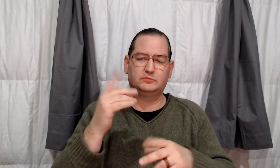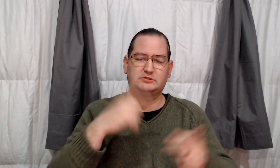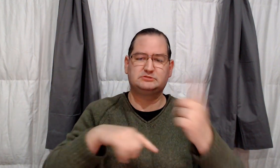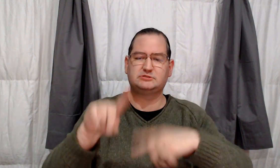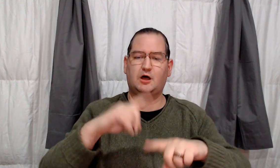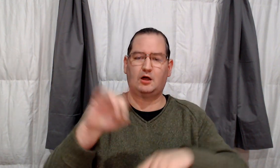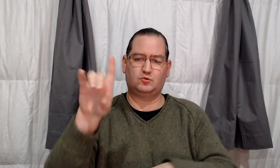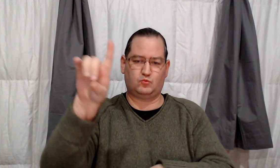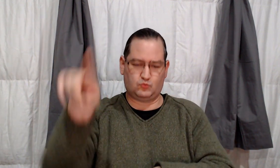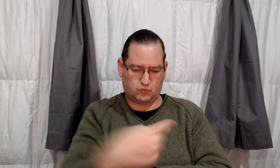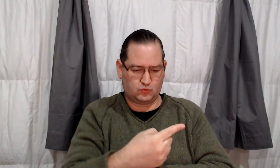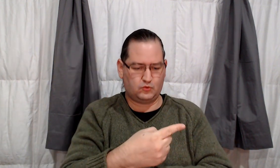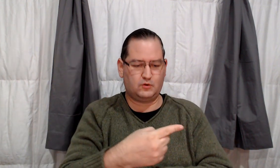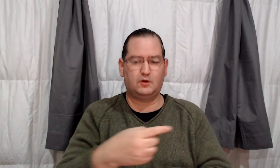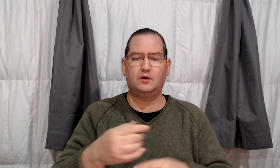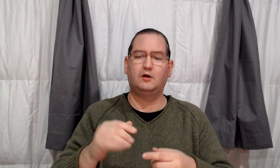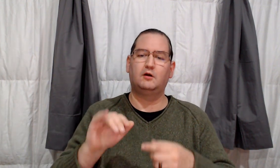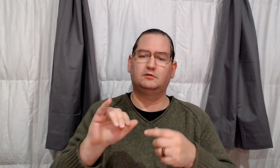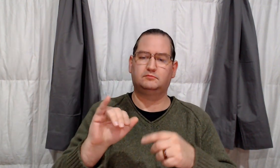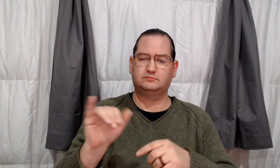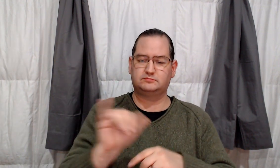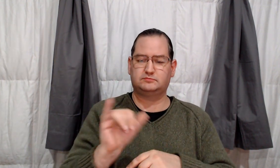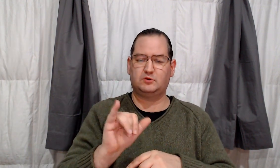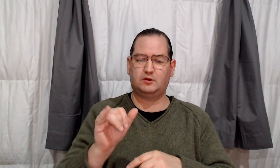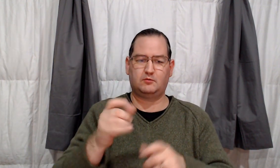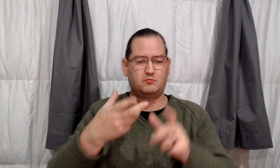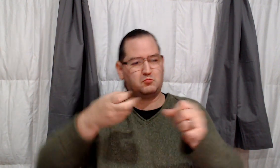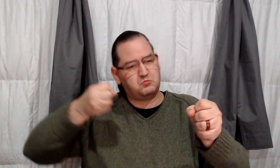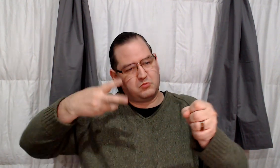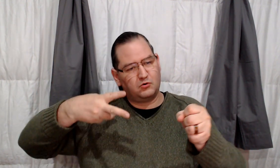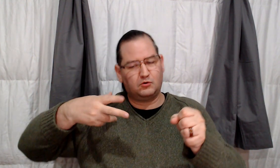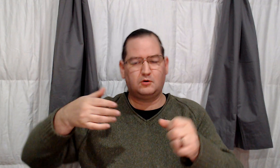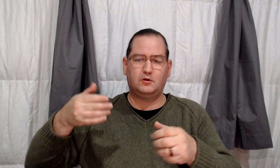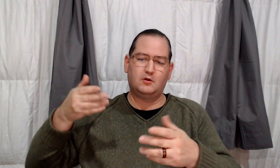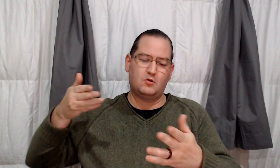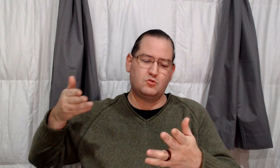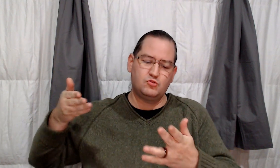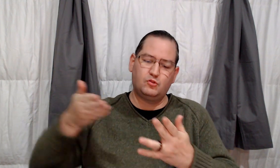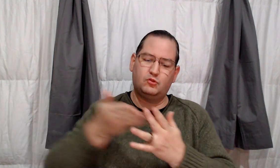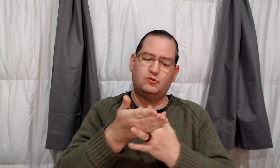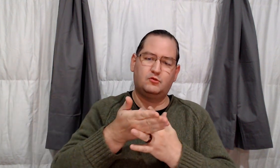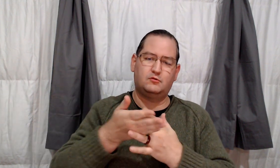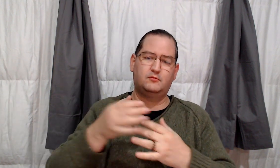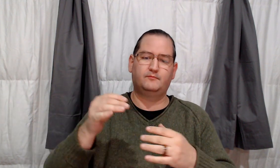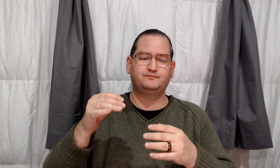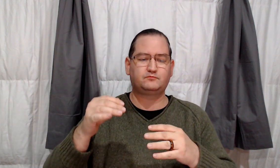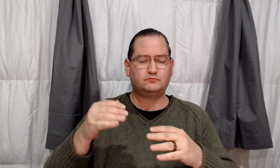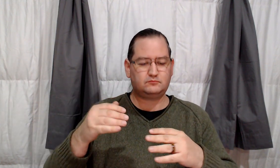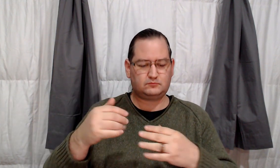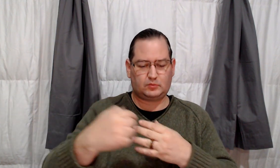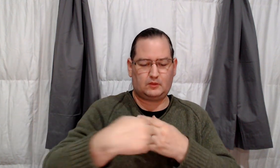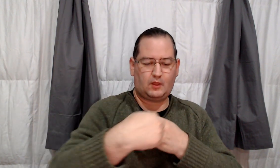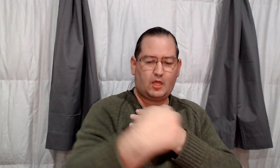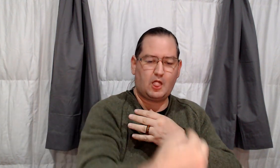out the other side, into a space of total bliss. In a